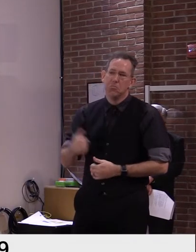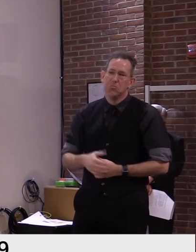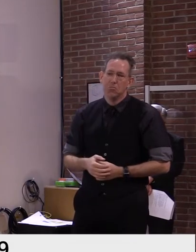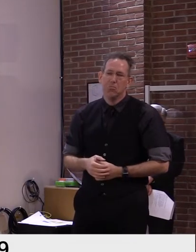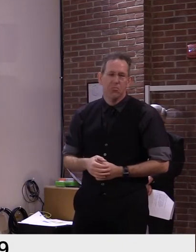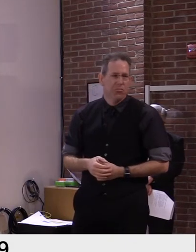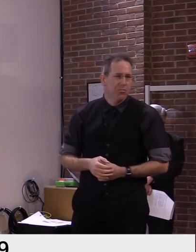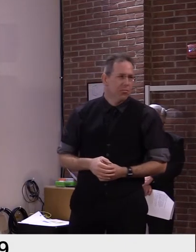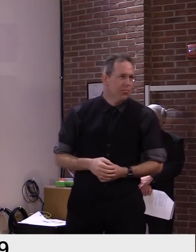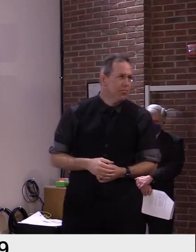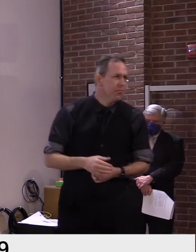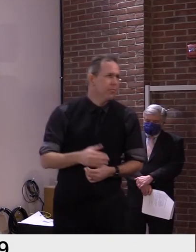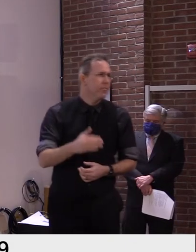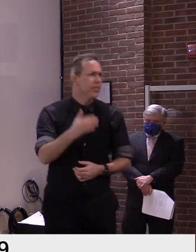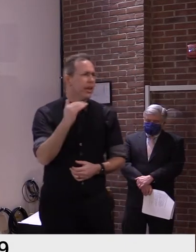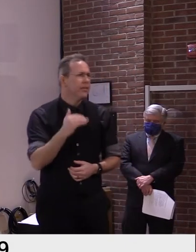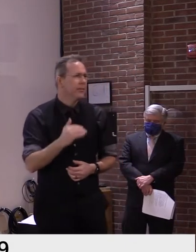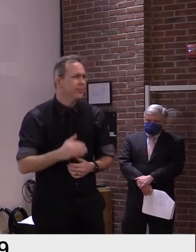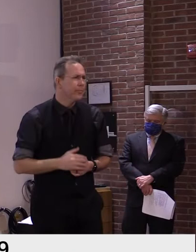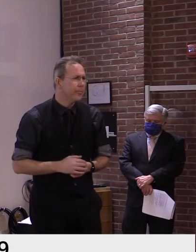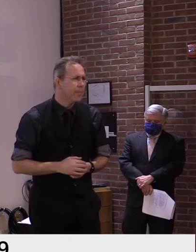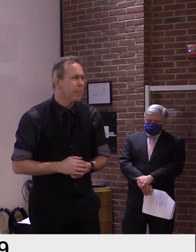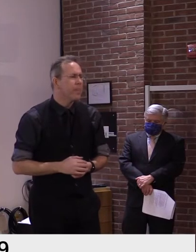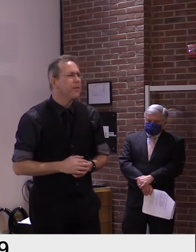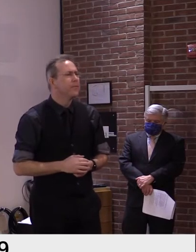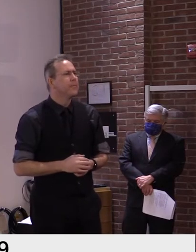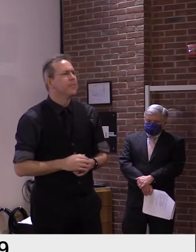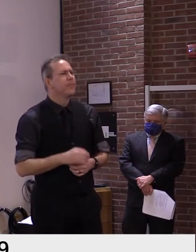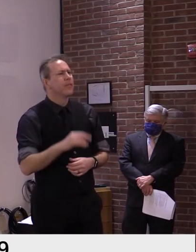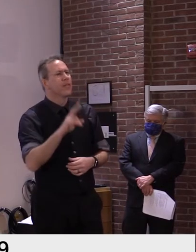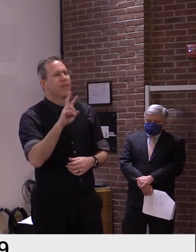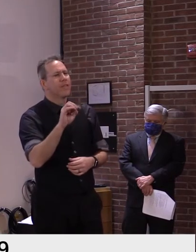All right, we'll go to Lisa Loomis, the Valley Reporter.